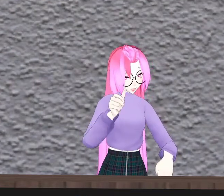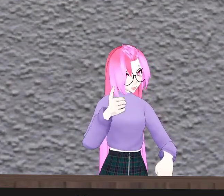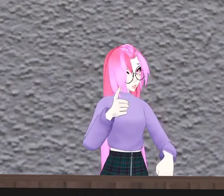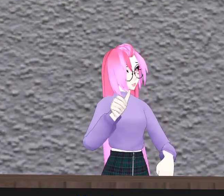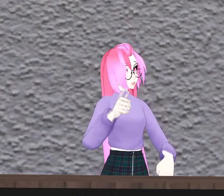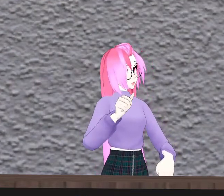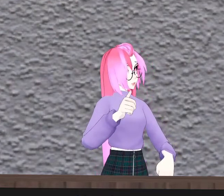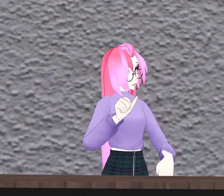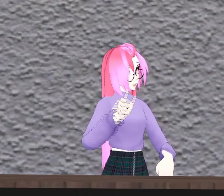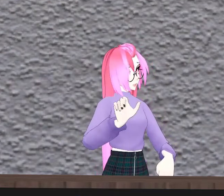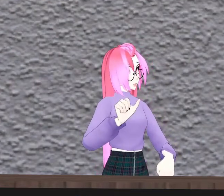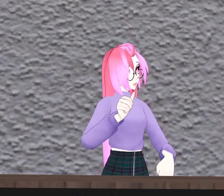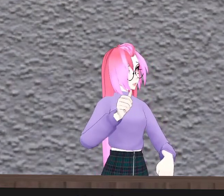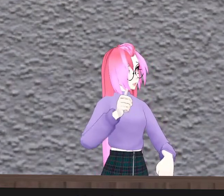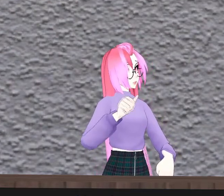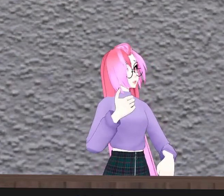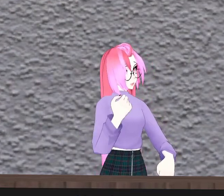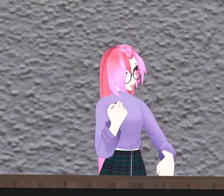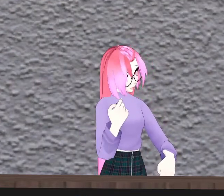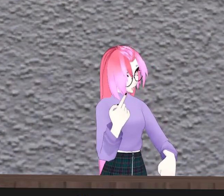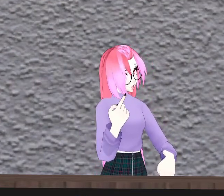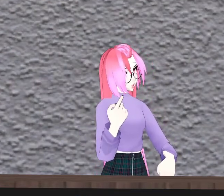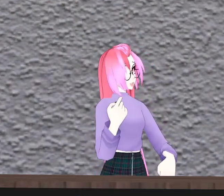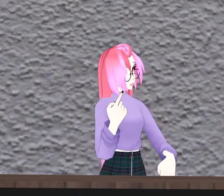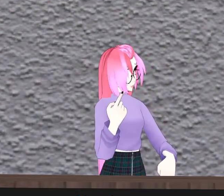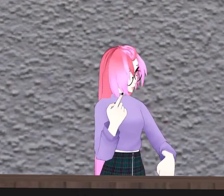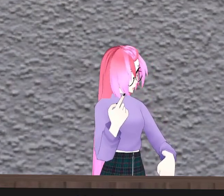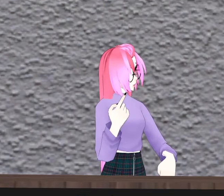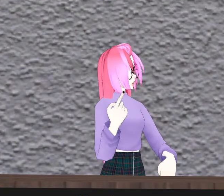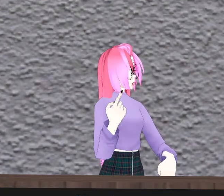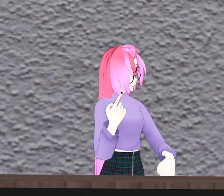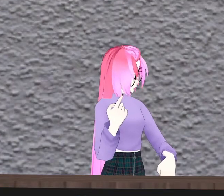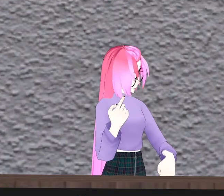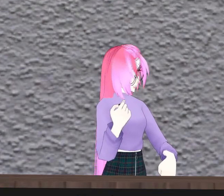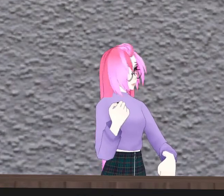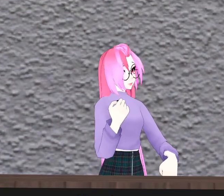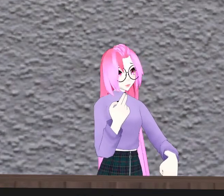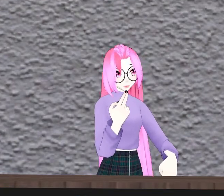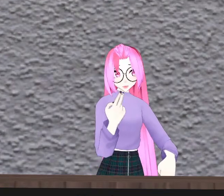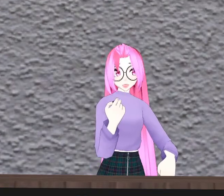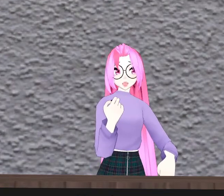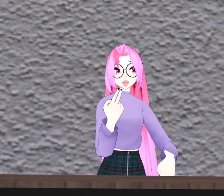10. Yep, 11. Yep. 12,